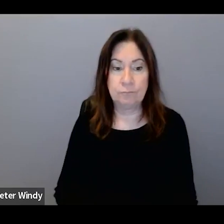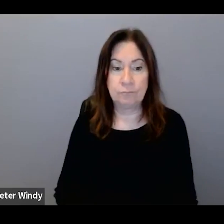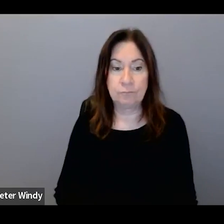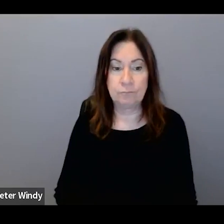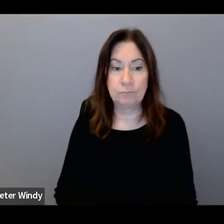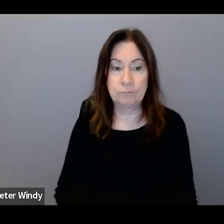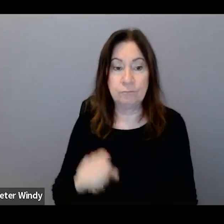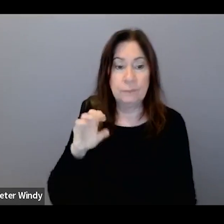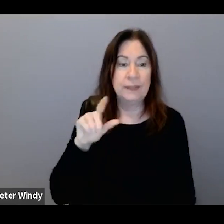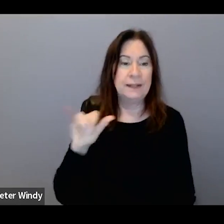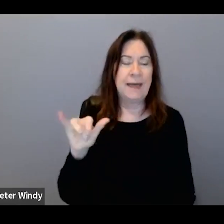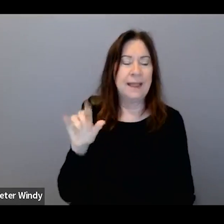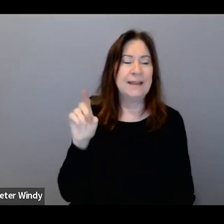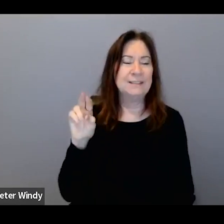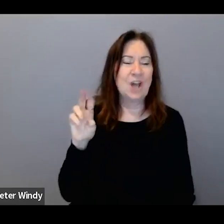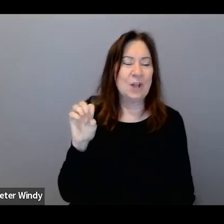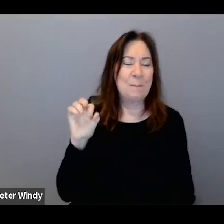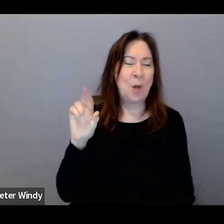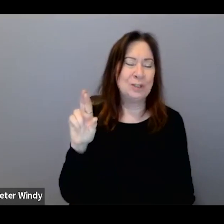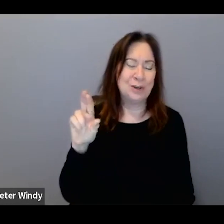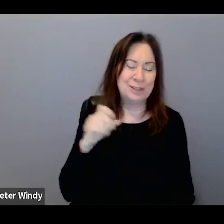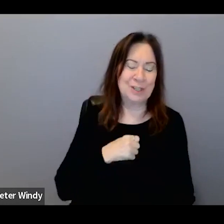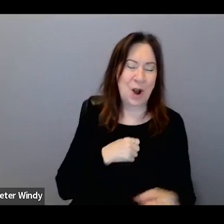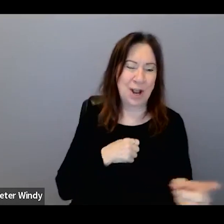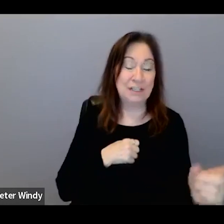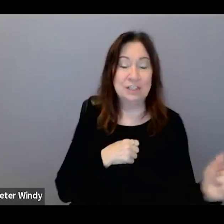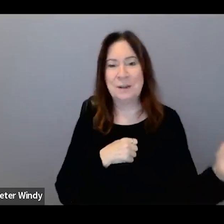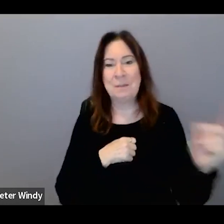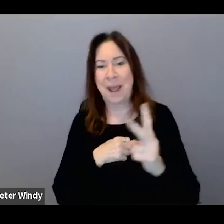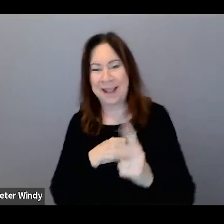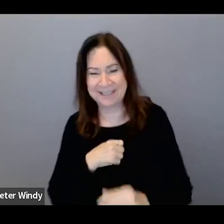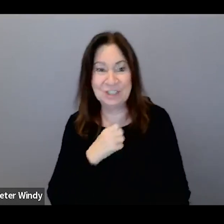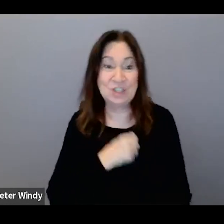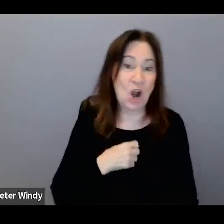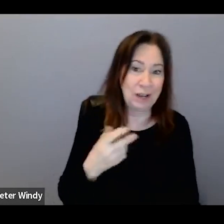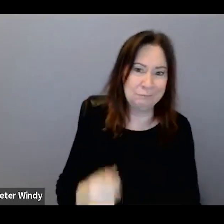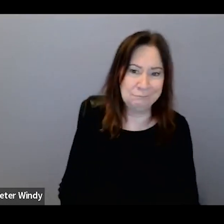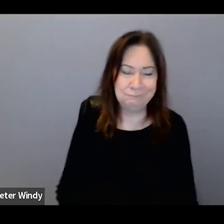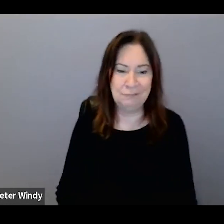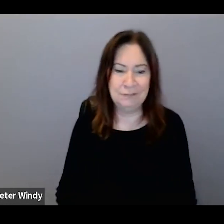Clay, I should have caught Dr. Mullendorf. She was there. All right, she's coming right back. Sorry about that.